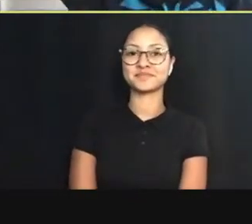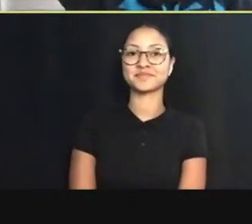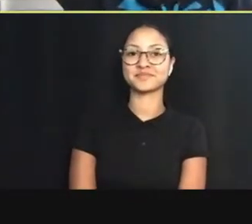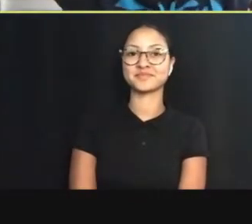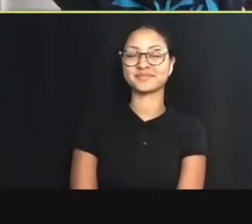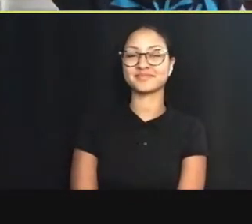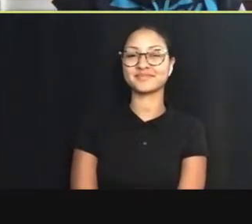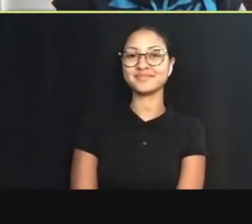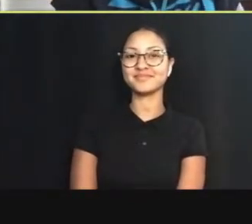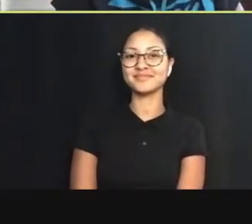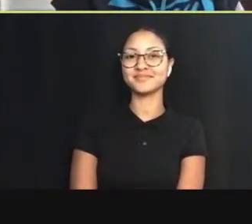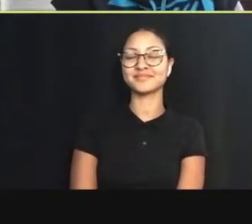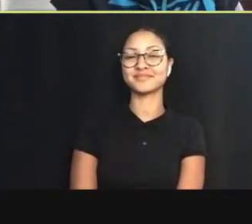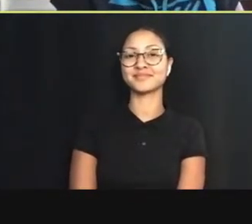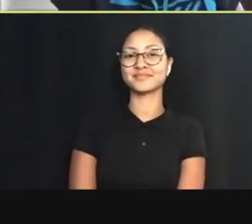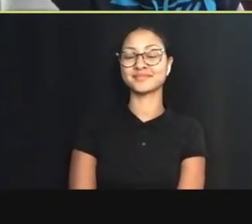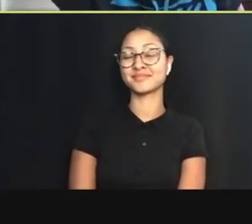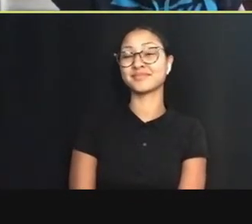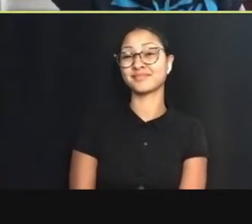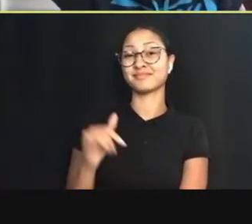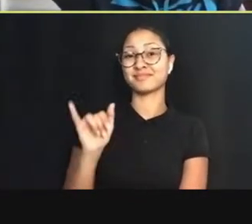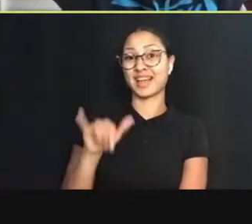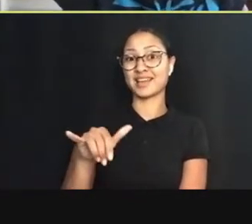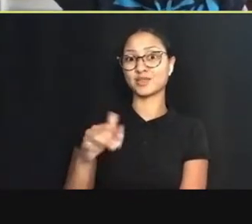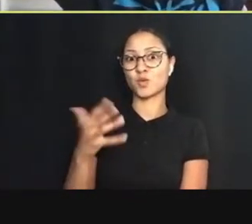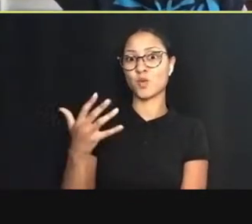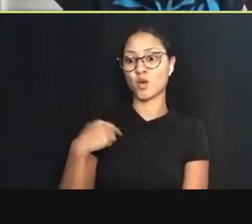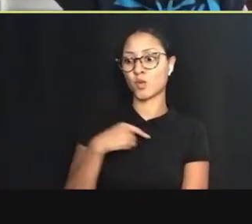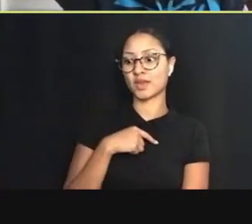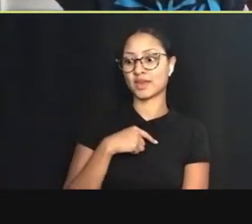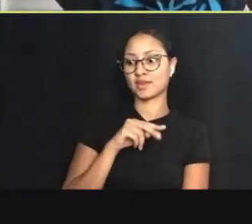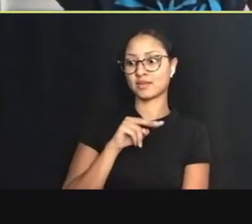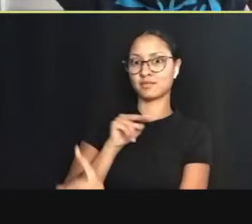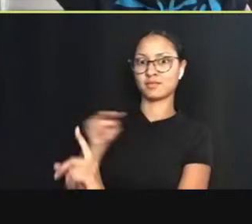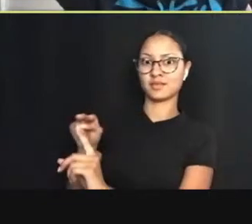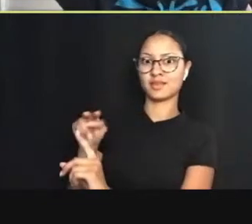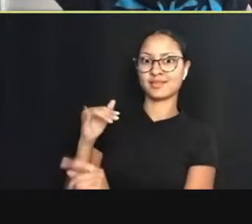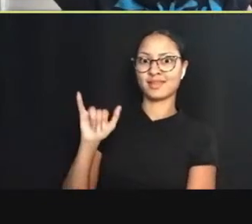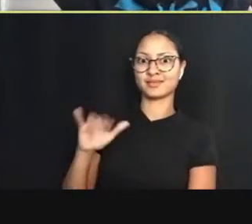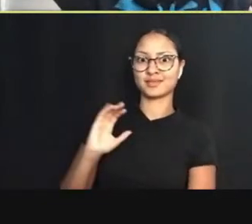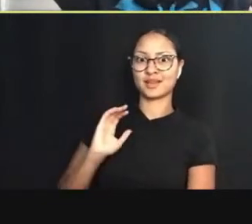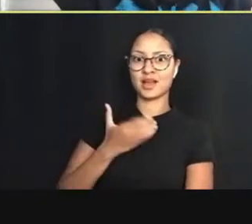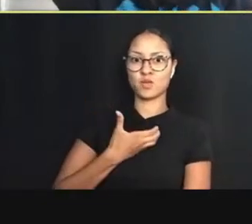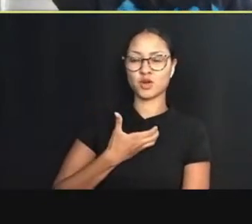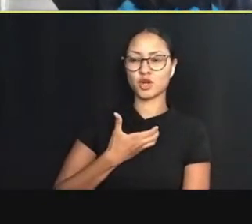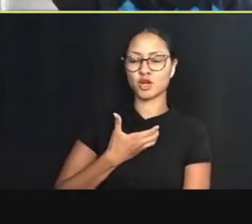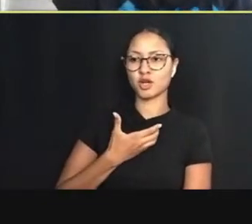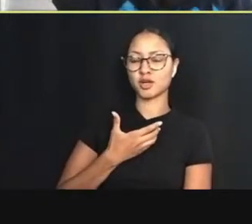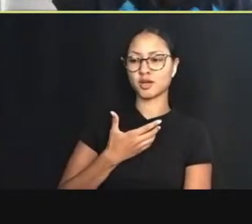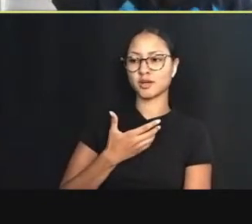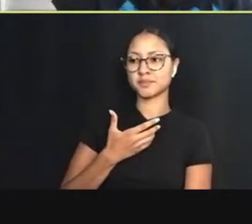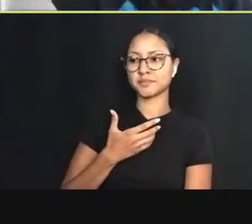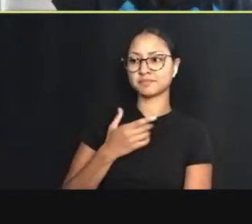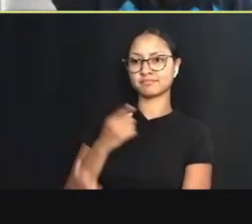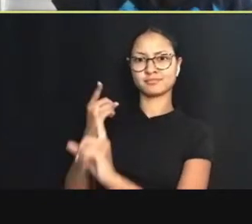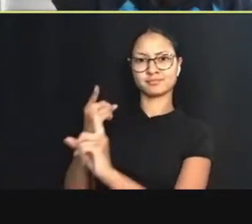to the dreams, because we can, right? It gives us an anchor, but it doesn't need to like drown